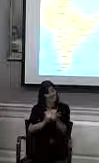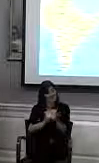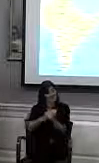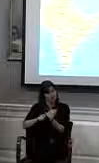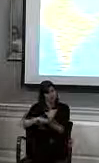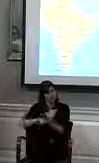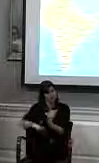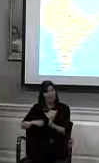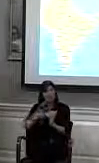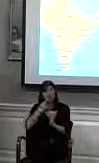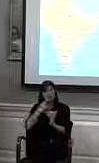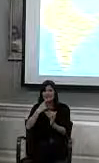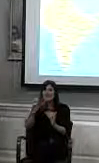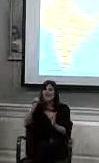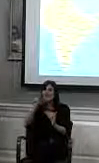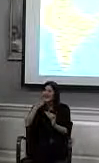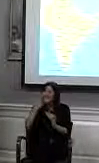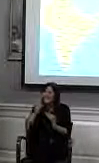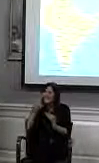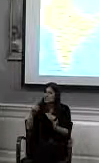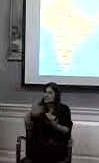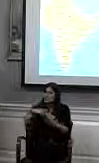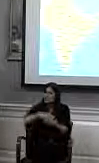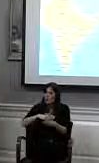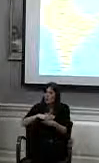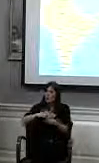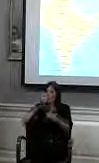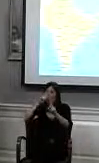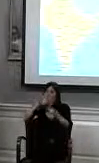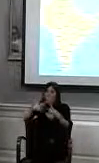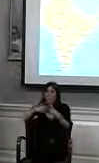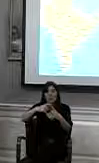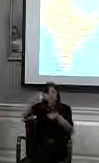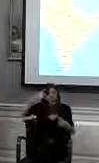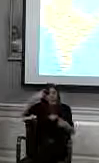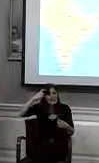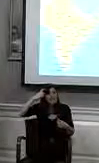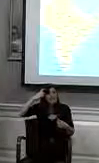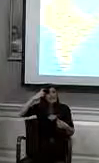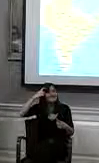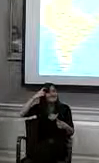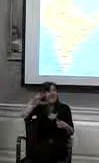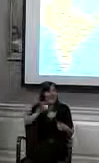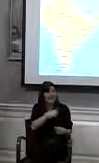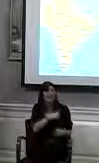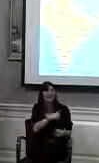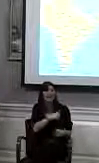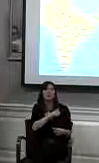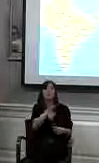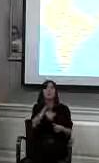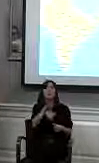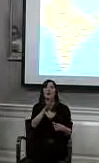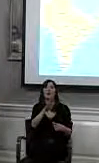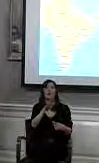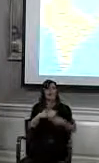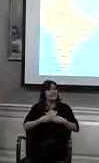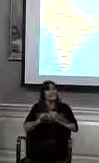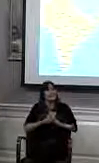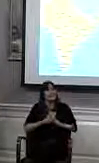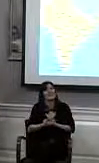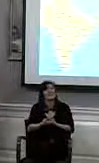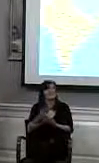goals related to cognitive or content-related material, attitudinal or emotive values and skills, and